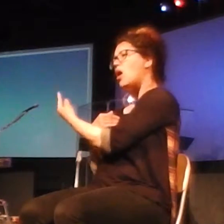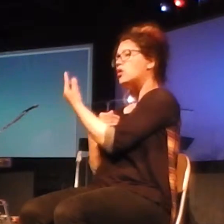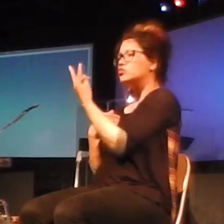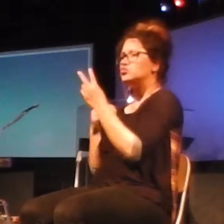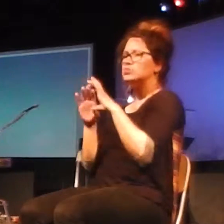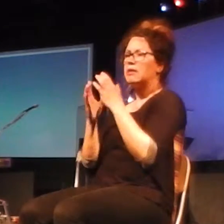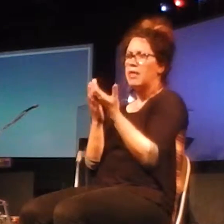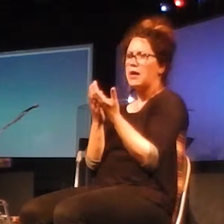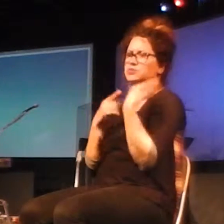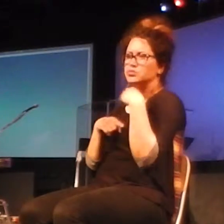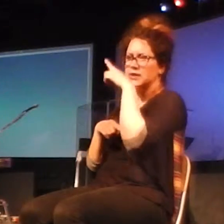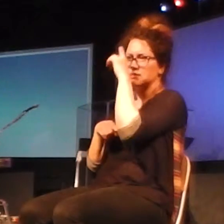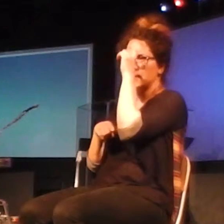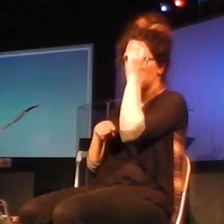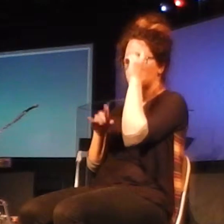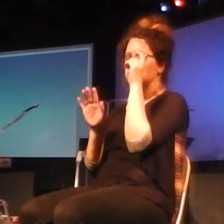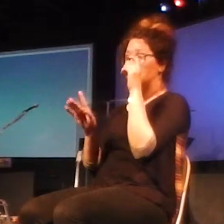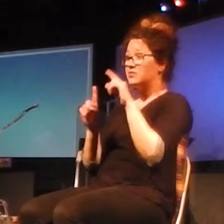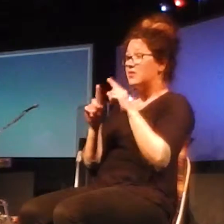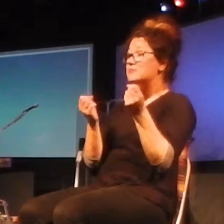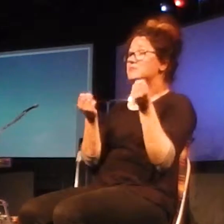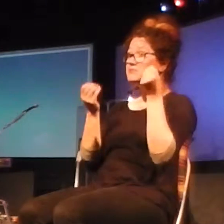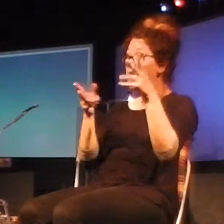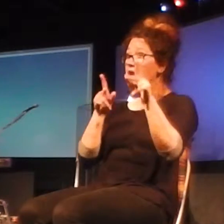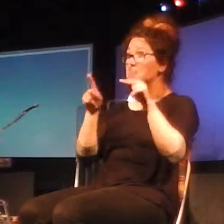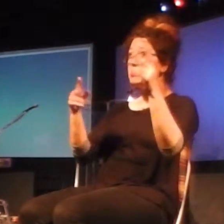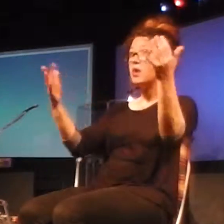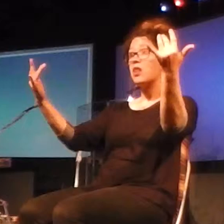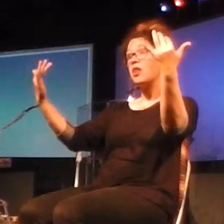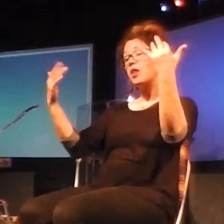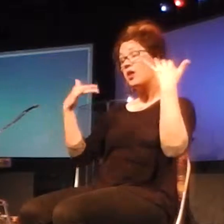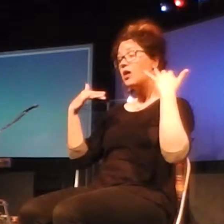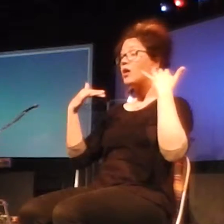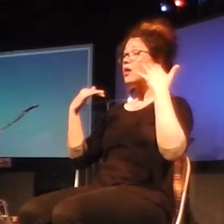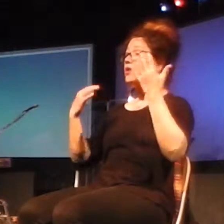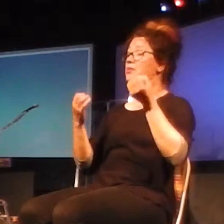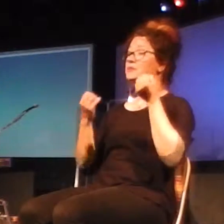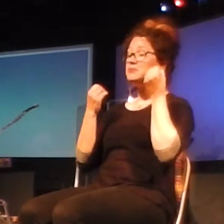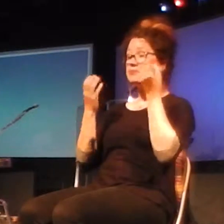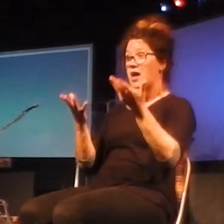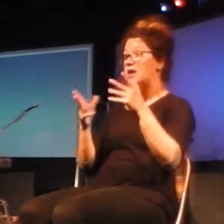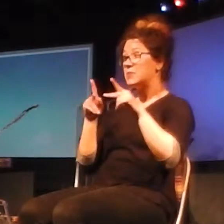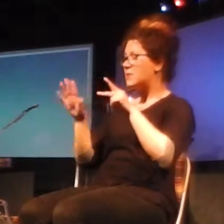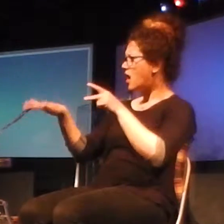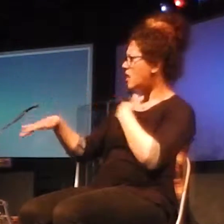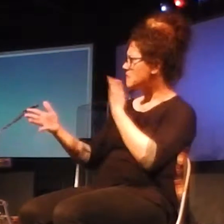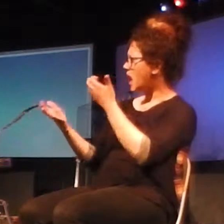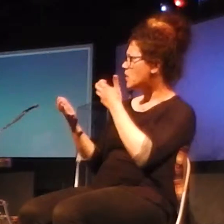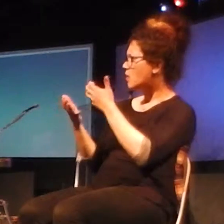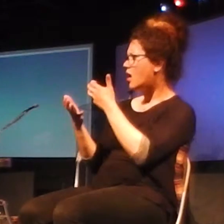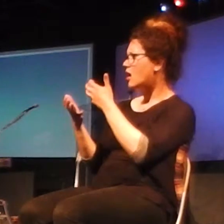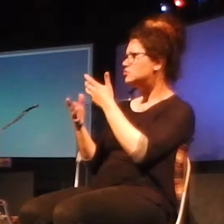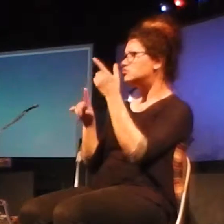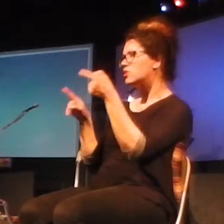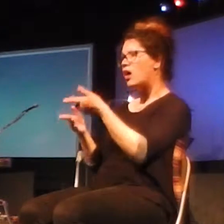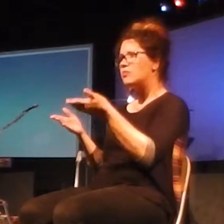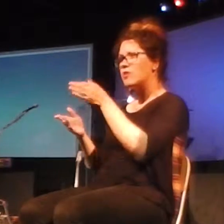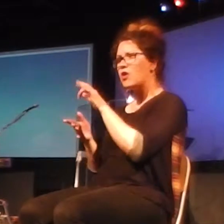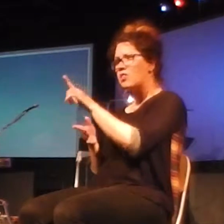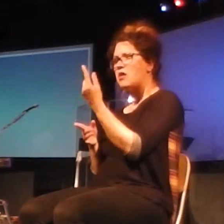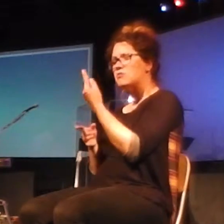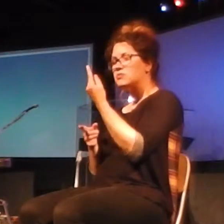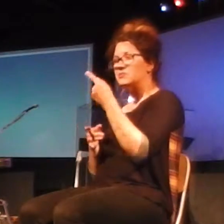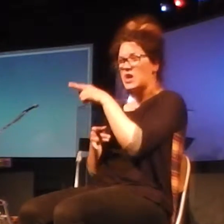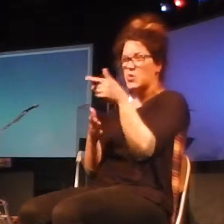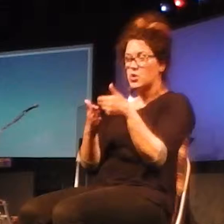class options. But there's been a lot of people coming, a lot of guests, or a lot of people who are saying, hey, I want to make Frontline my home, and you're new. And so